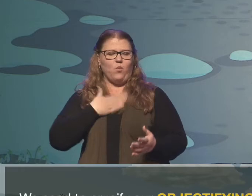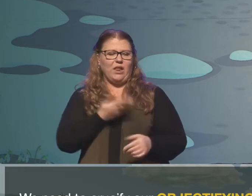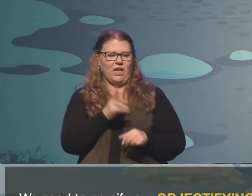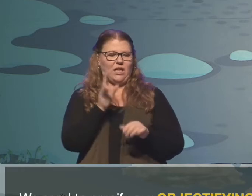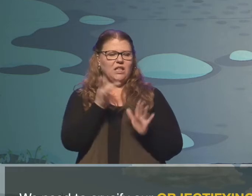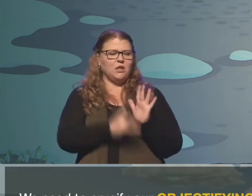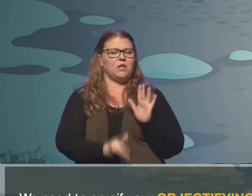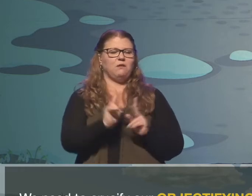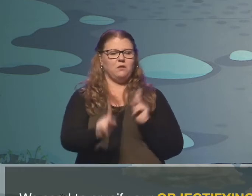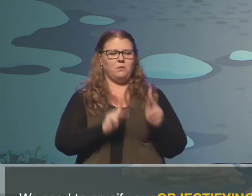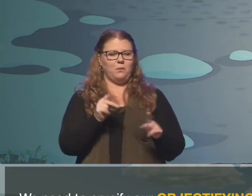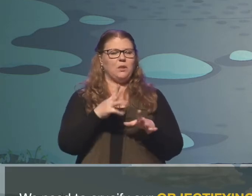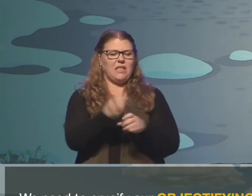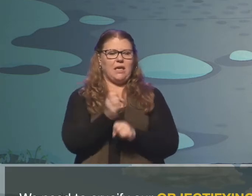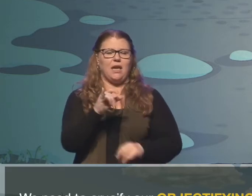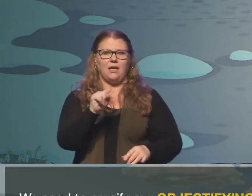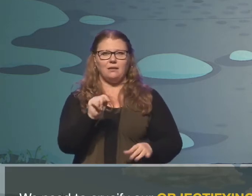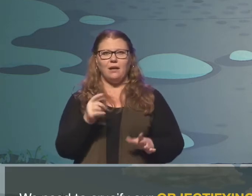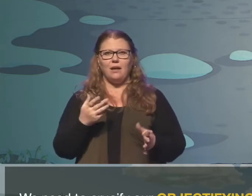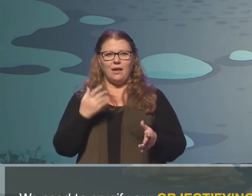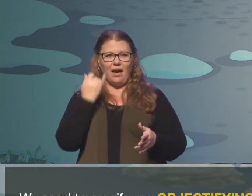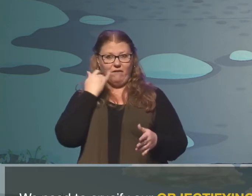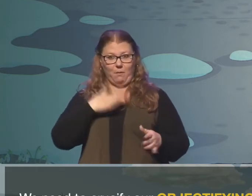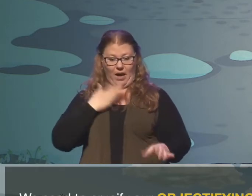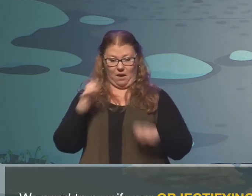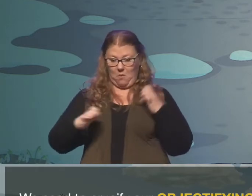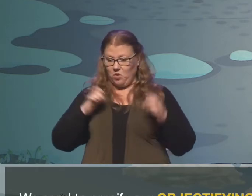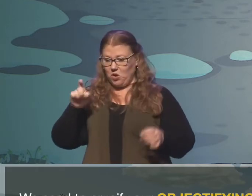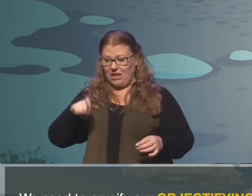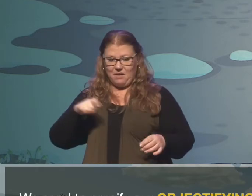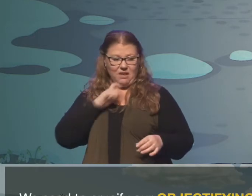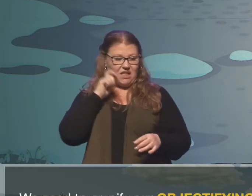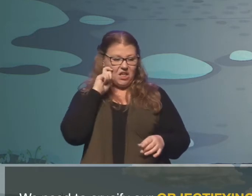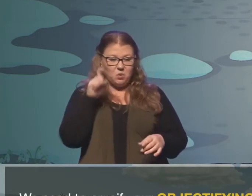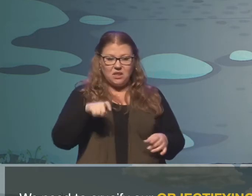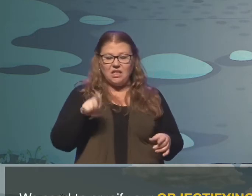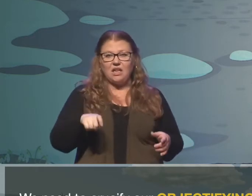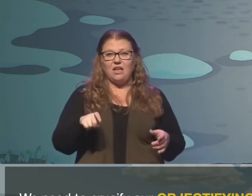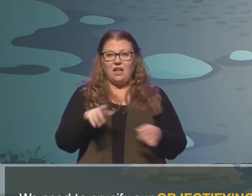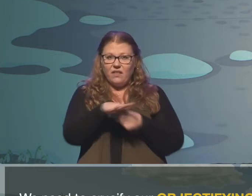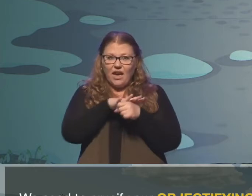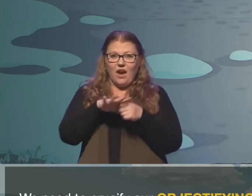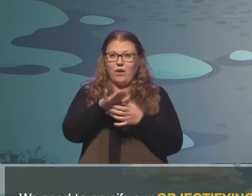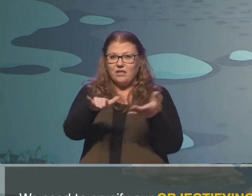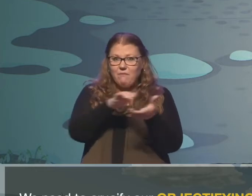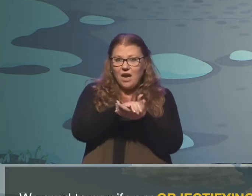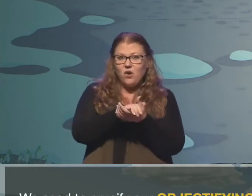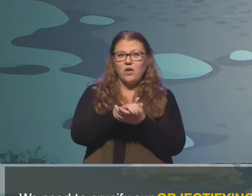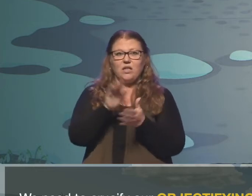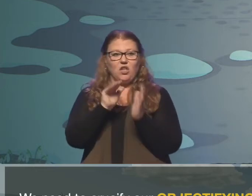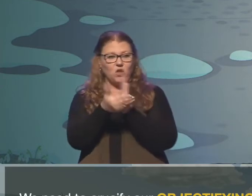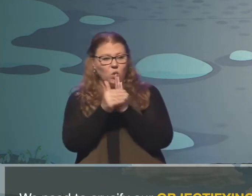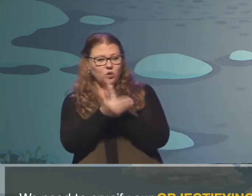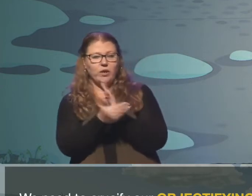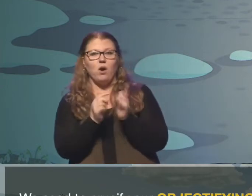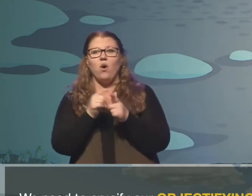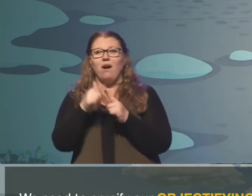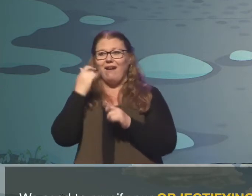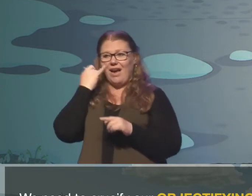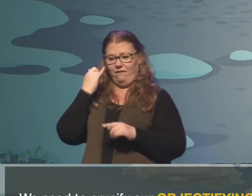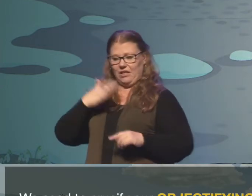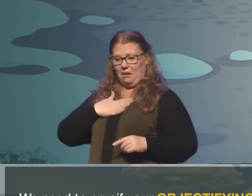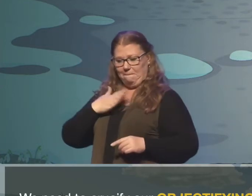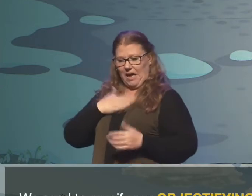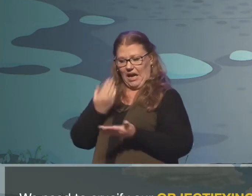use people to get it. Whether it's my emotional need, my sexual need in the areas of marriage and adultery, or whether it's in